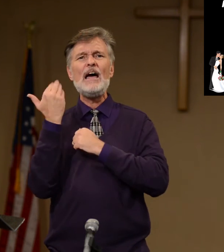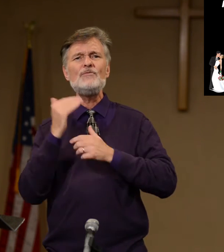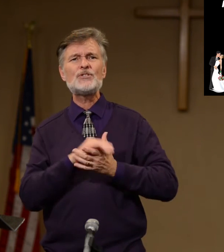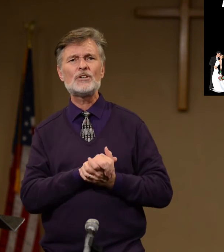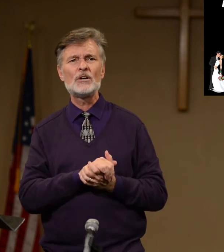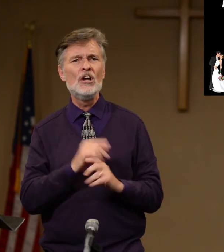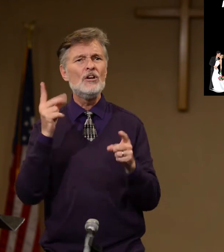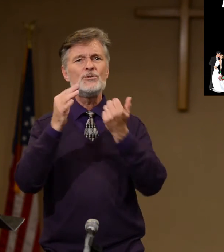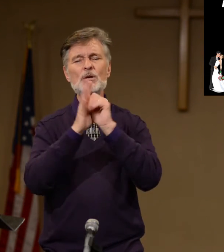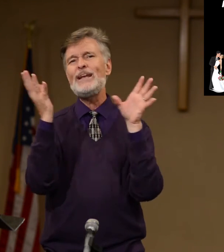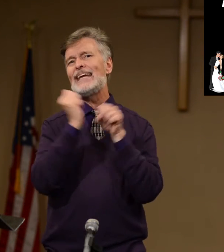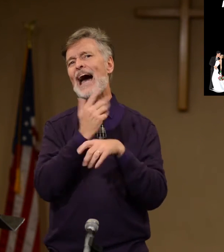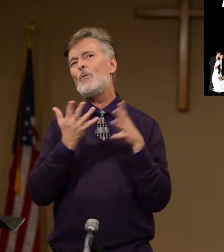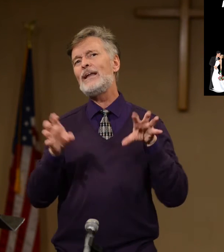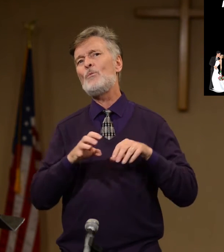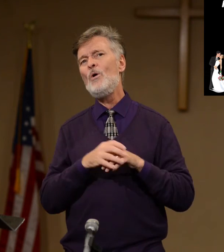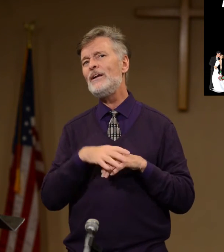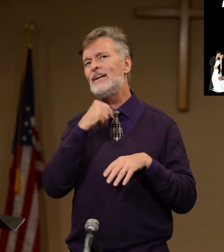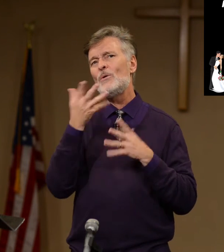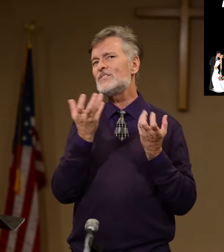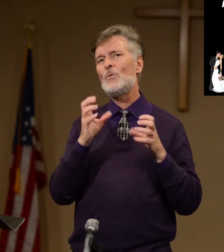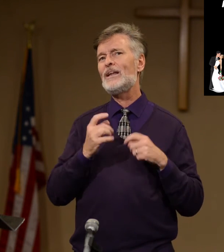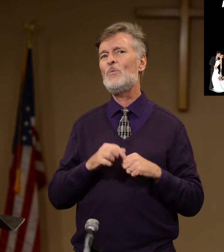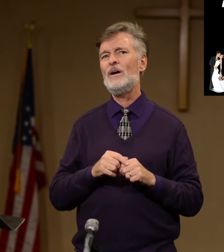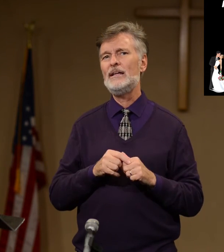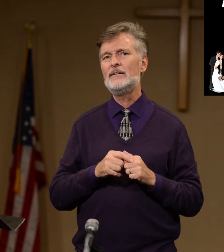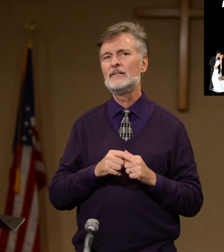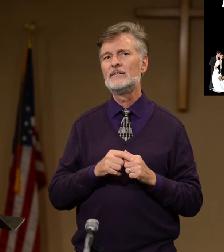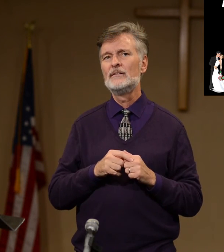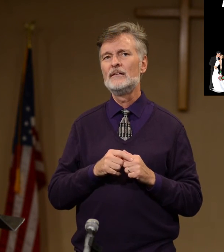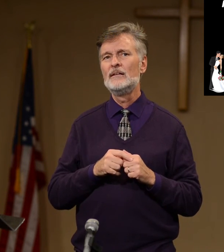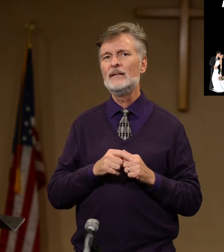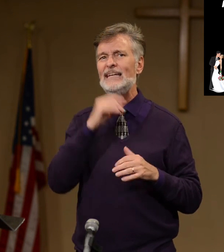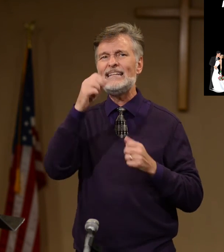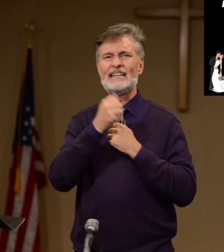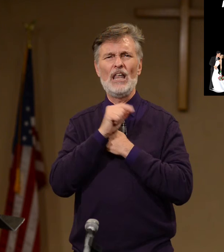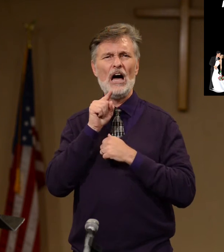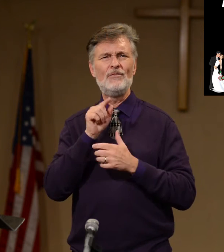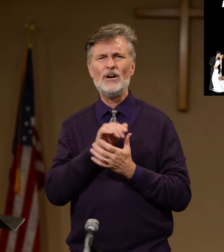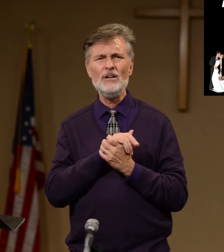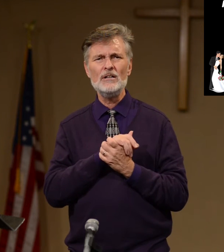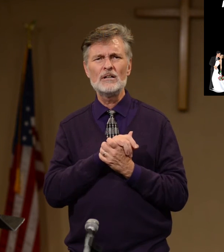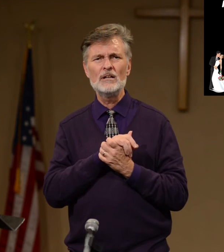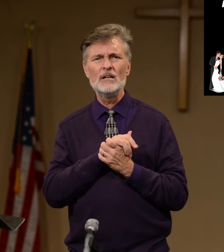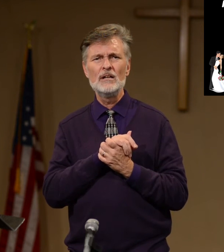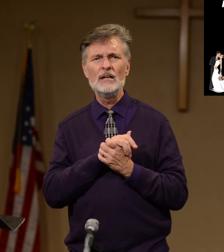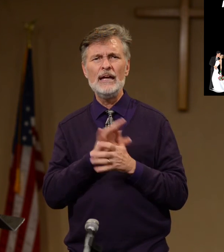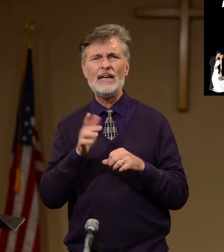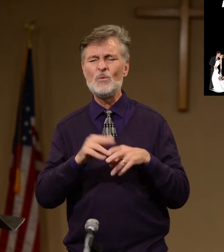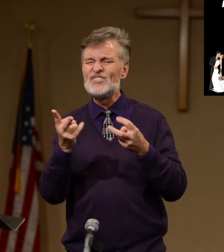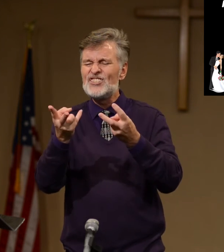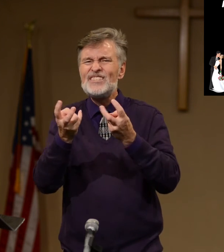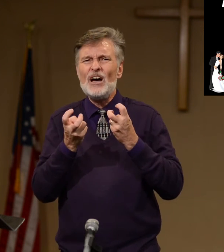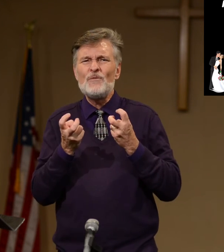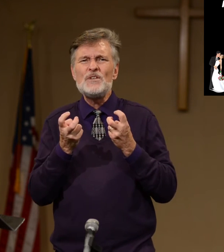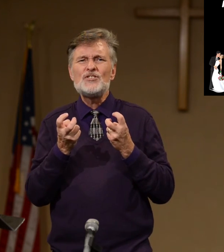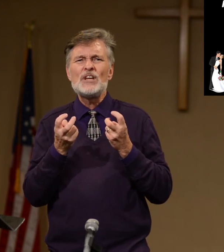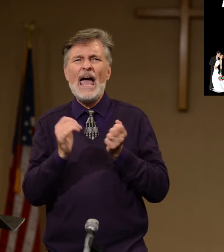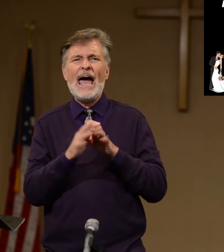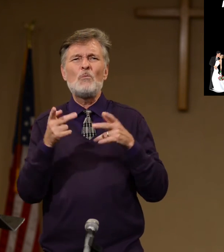loved her. You see, when he got what he wanted, it wasn't what he wanted. He didn't love her. He was selfish and wanted